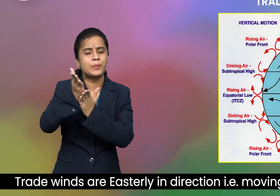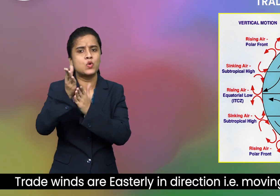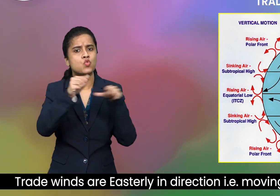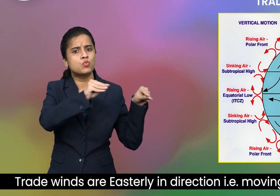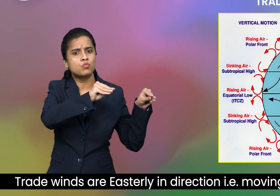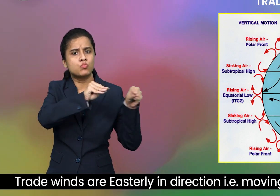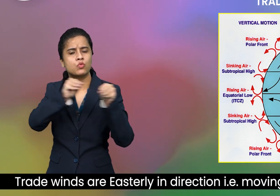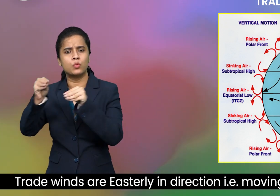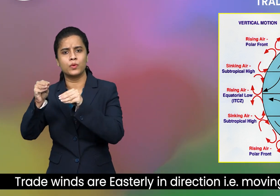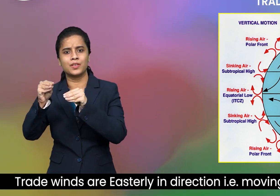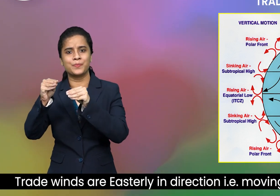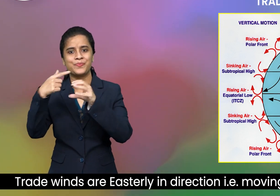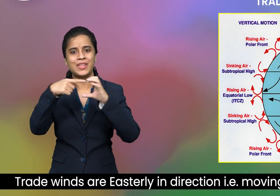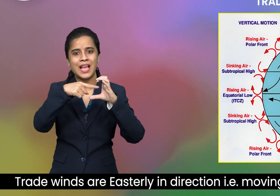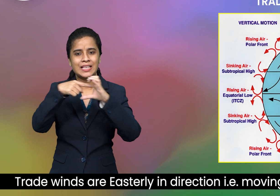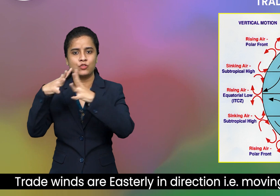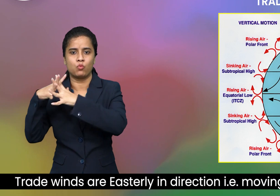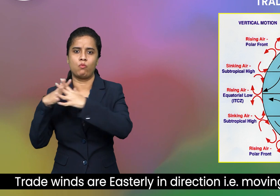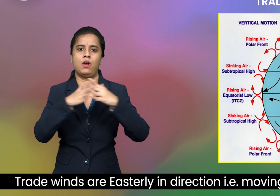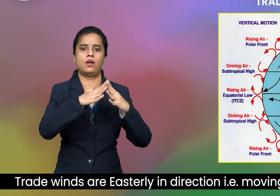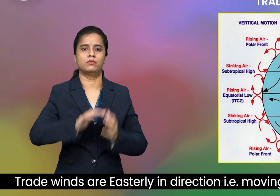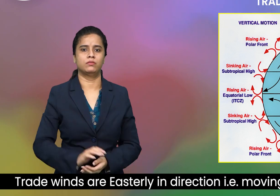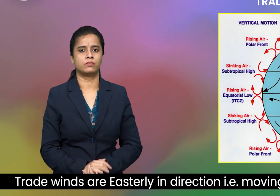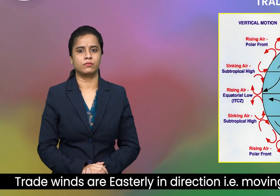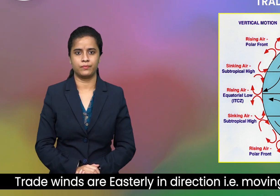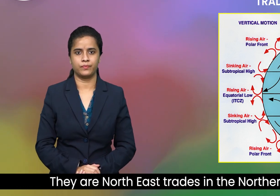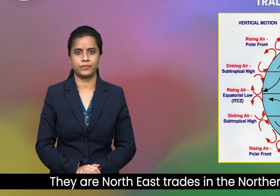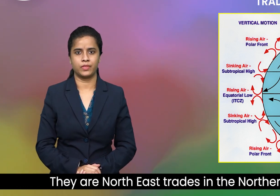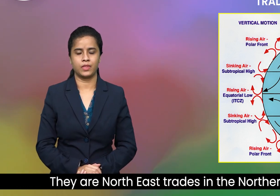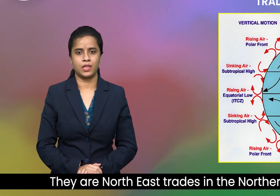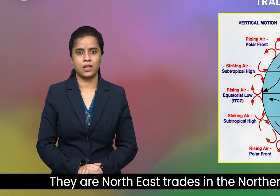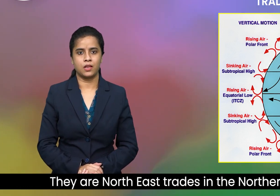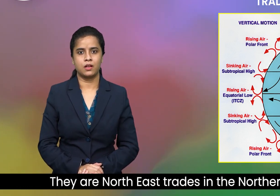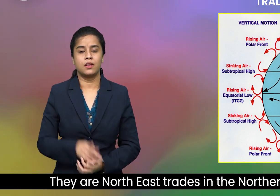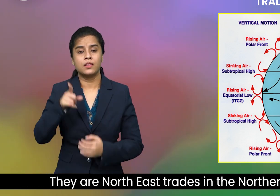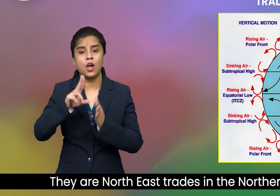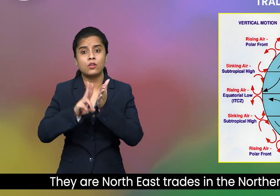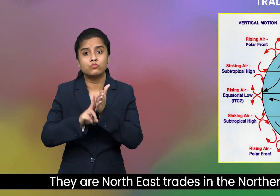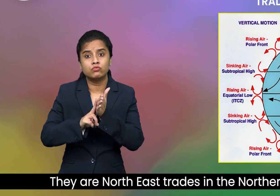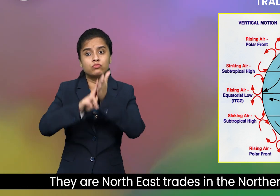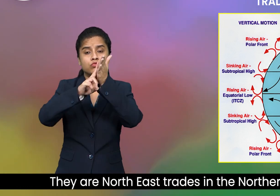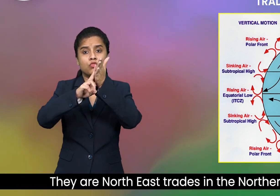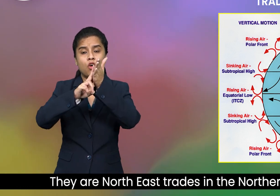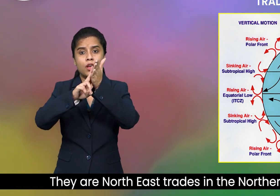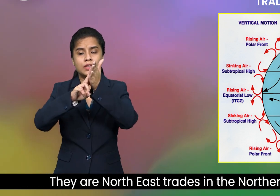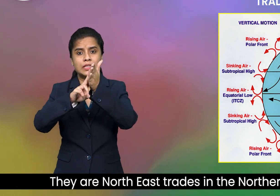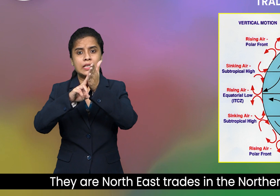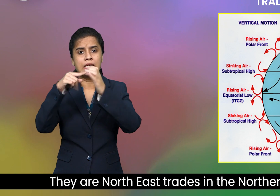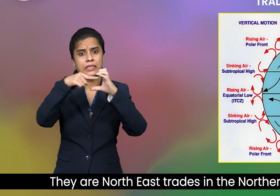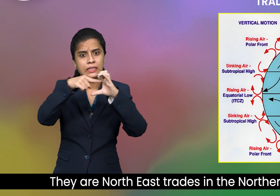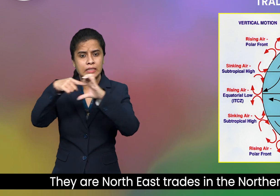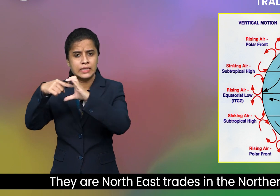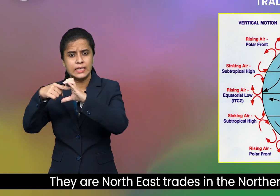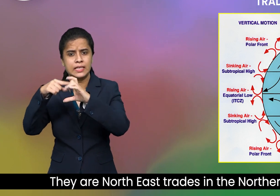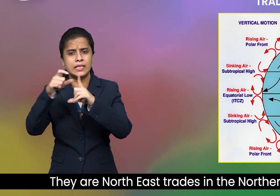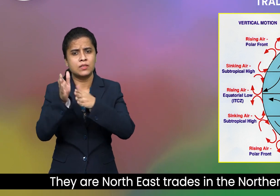is, moving from east to west. They are northeast trade in the